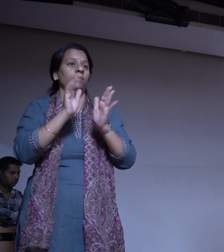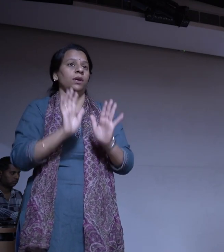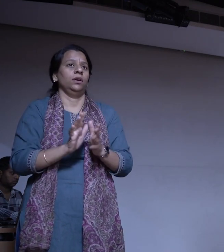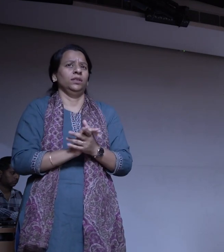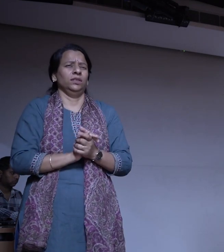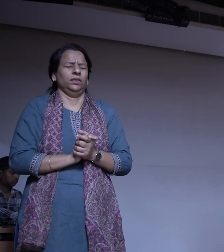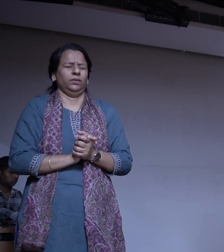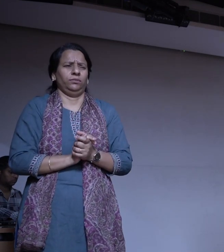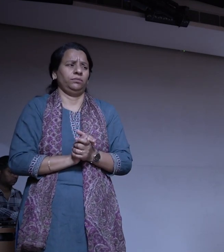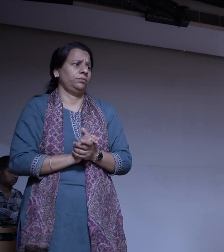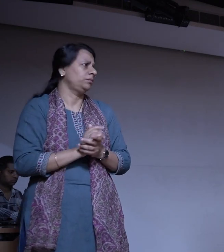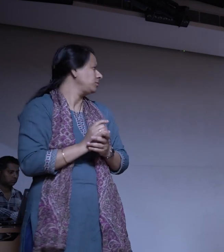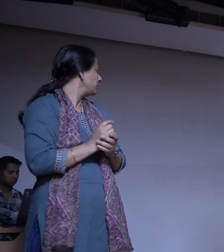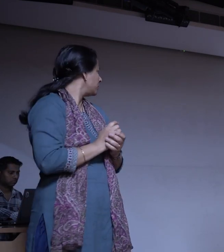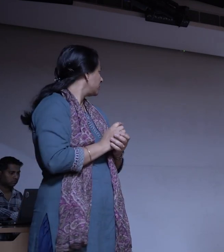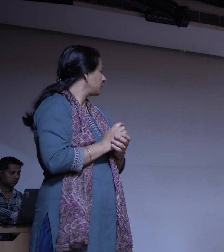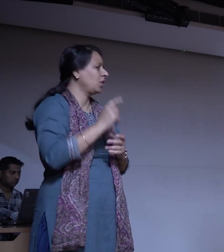you're not able to